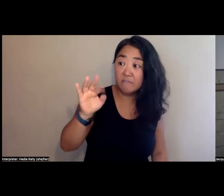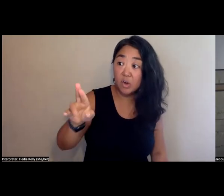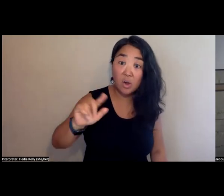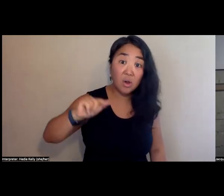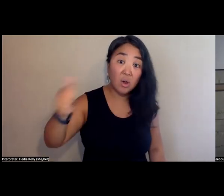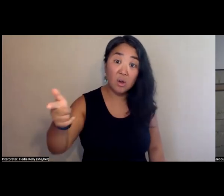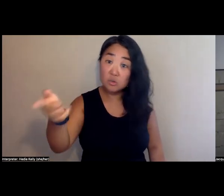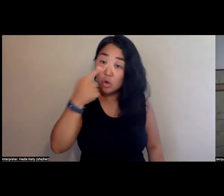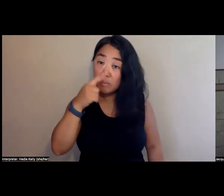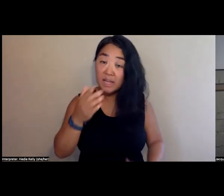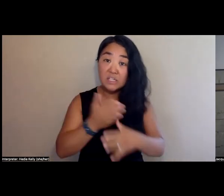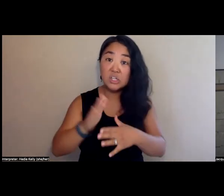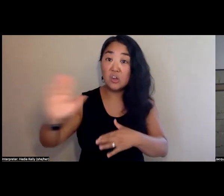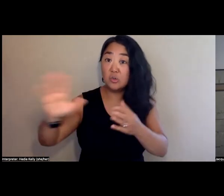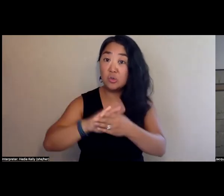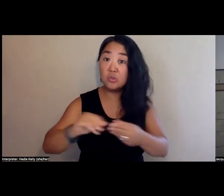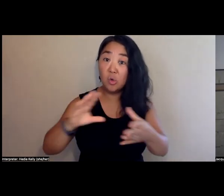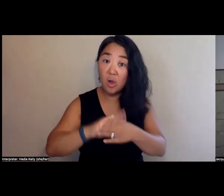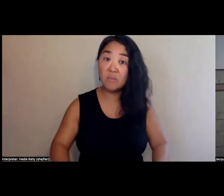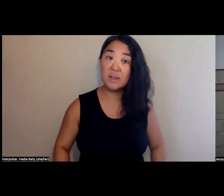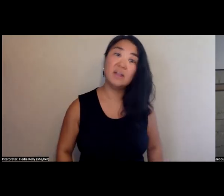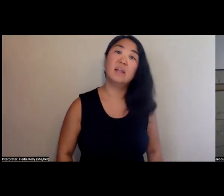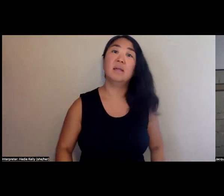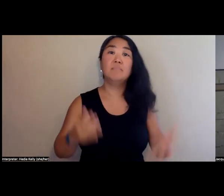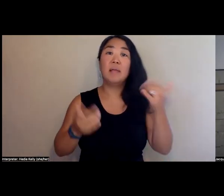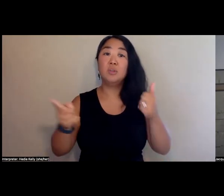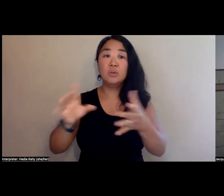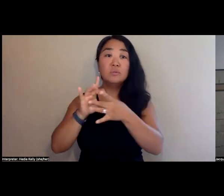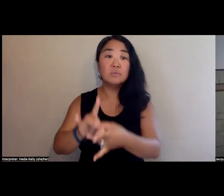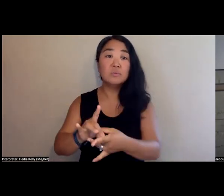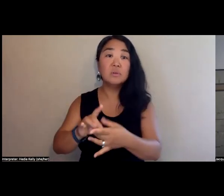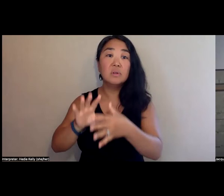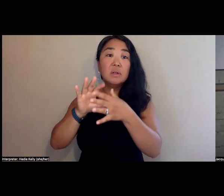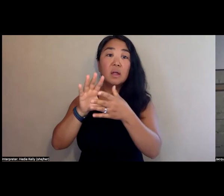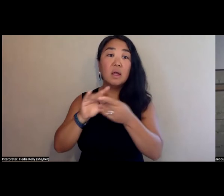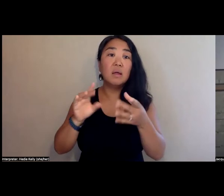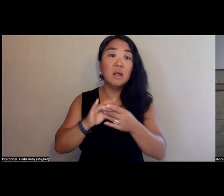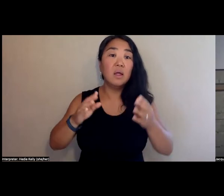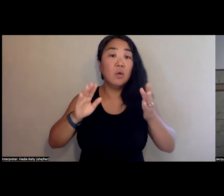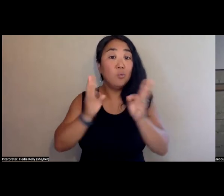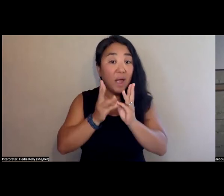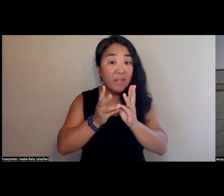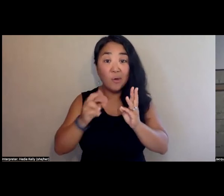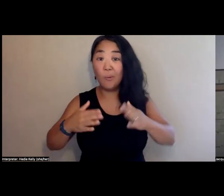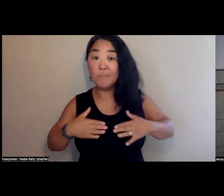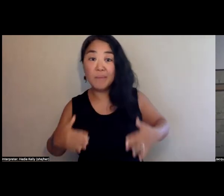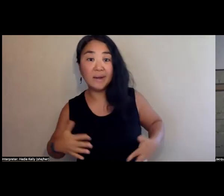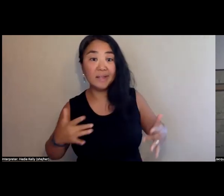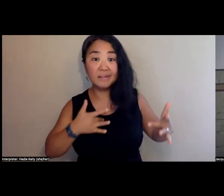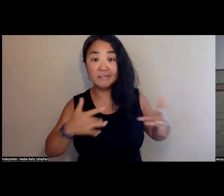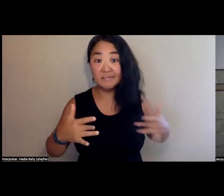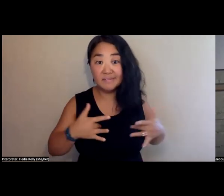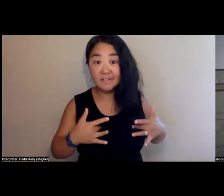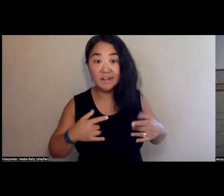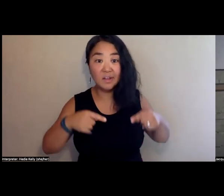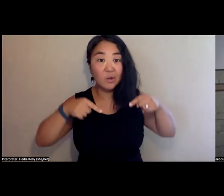share a story about weather or bodily sensations experienced along the experience of the